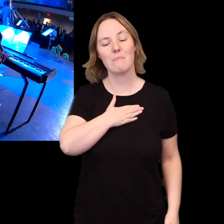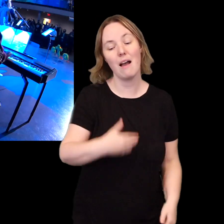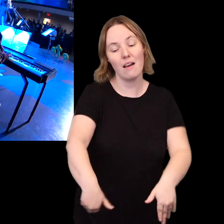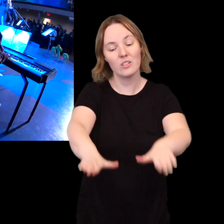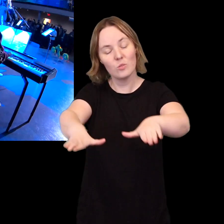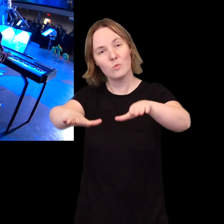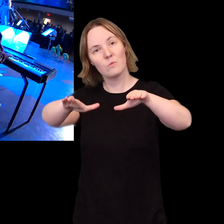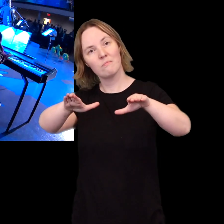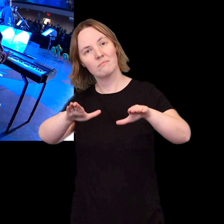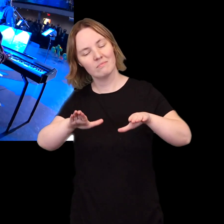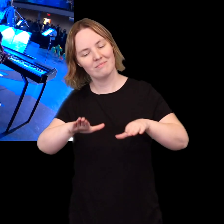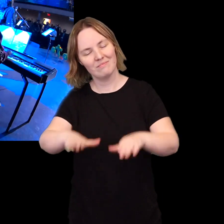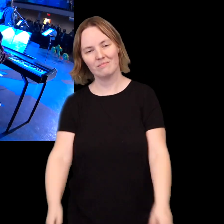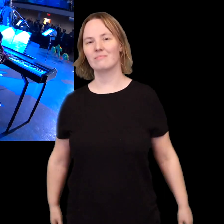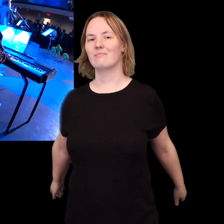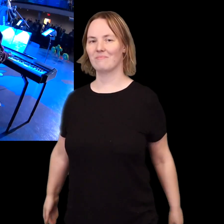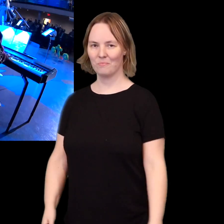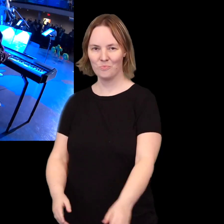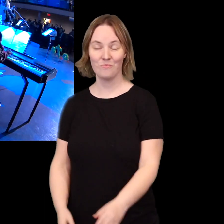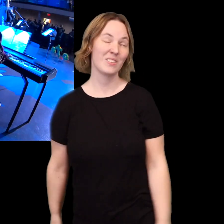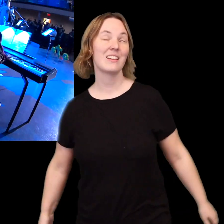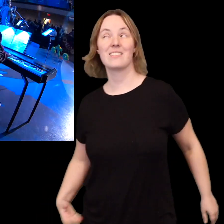hide. It was my